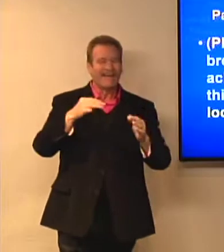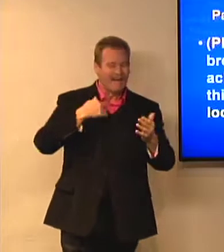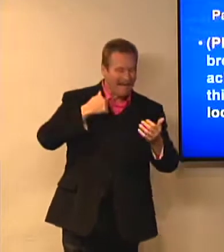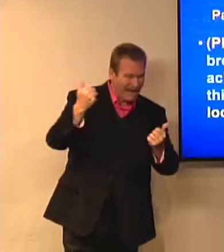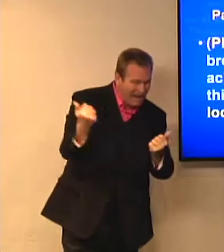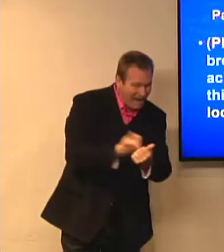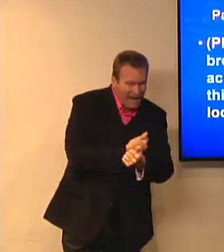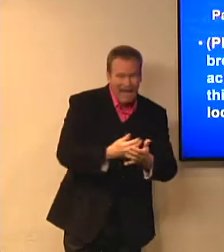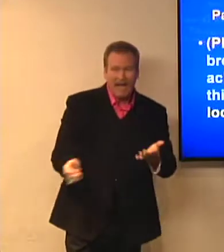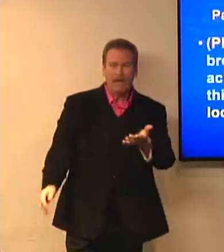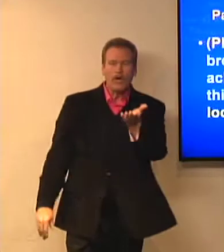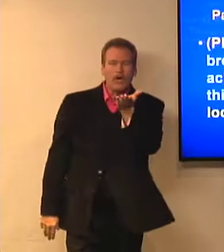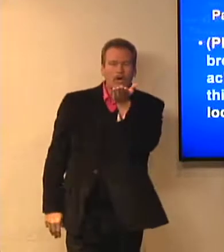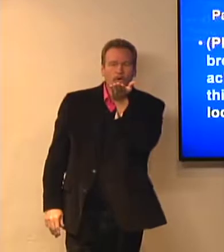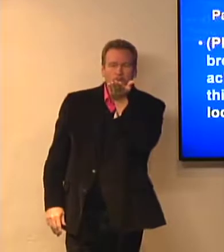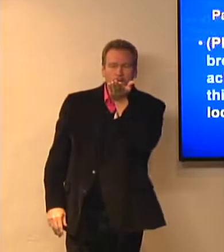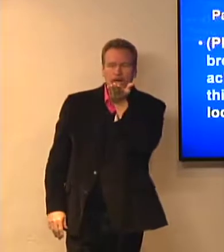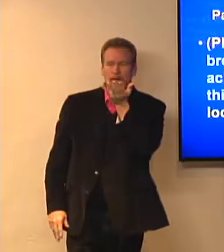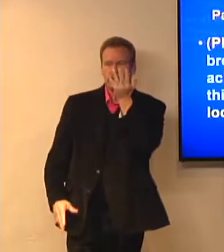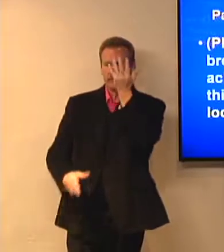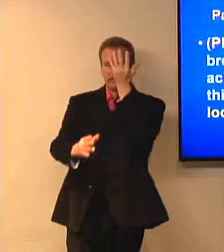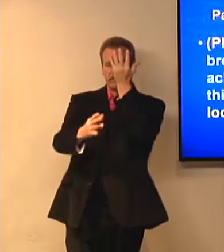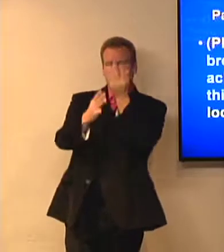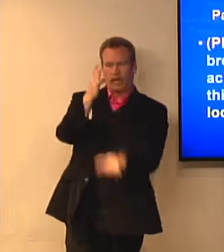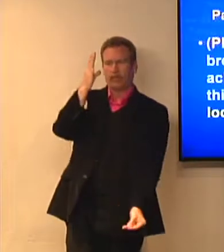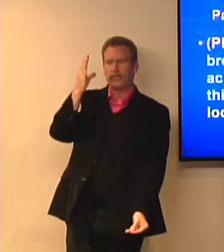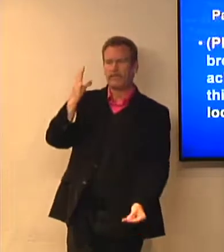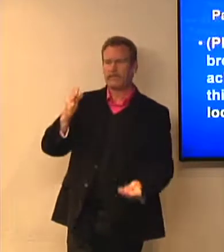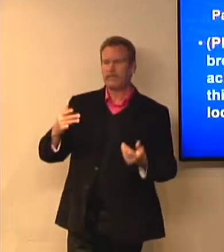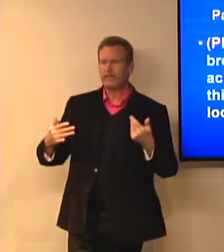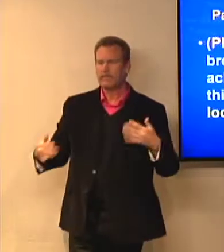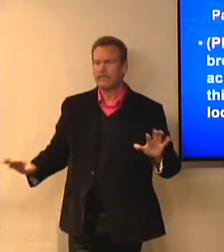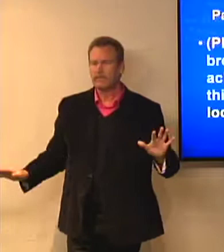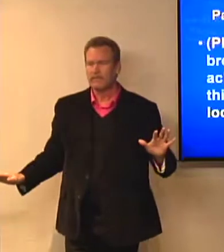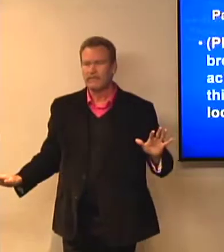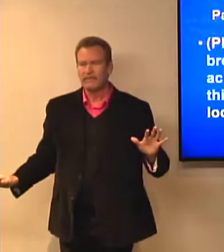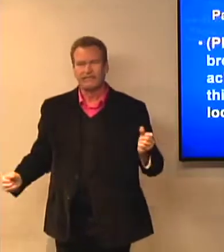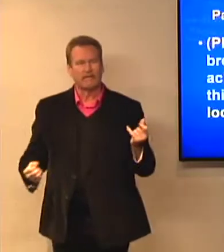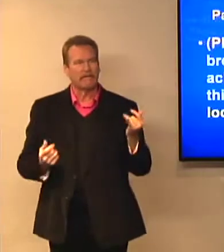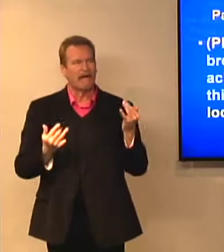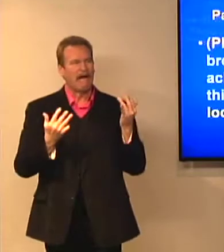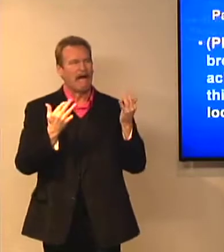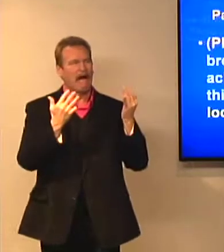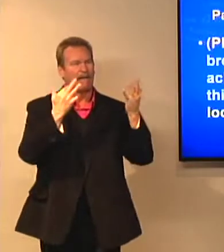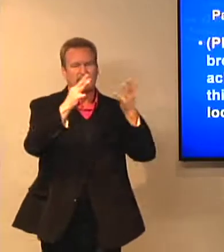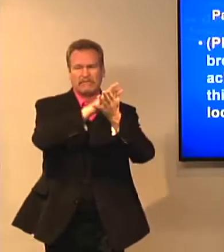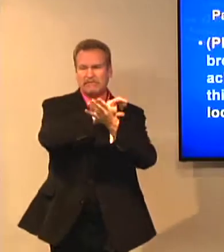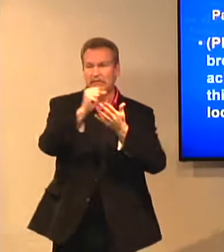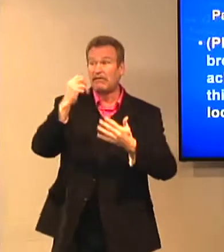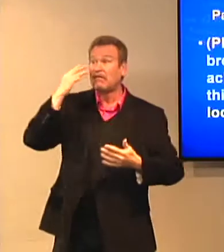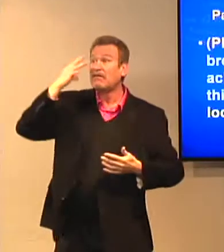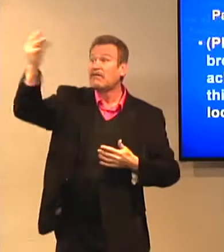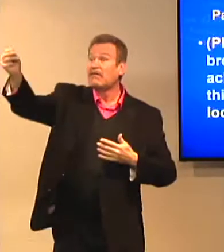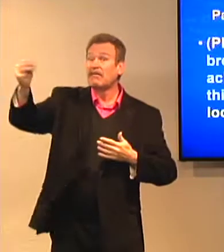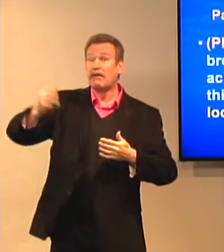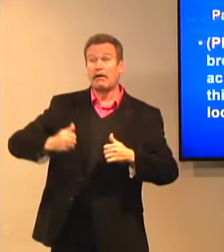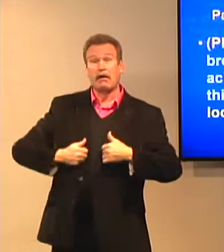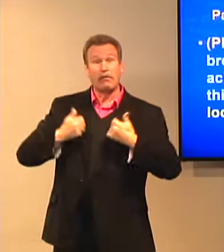Everything in the past has it's like it's blown away and it's gone,